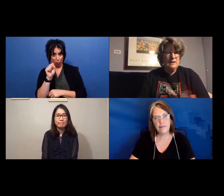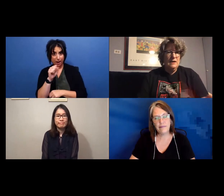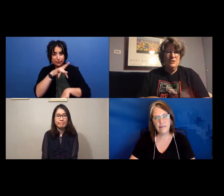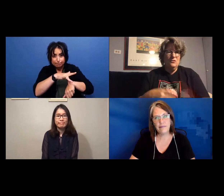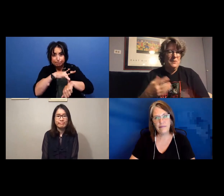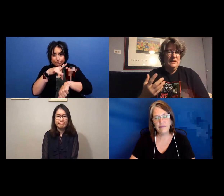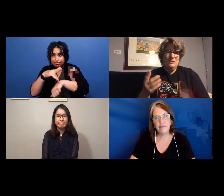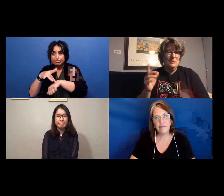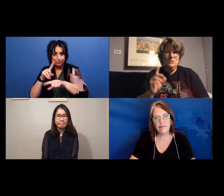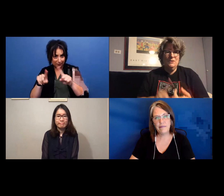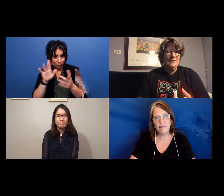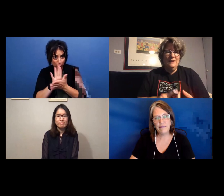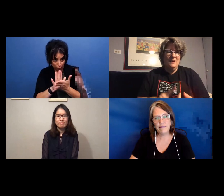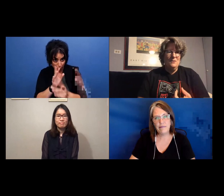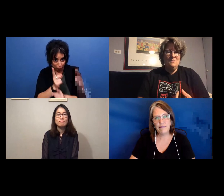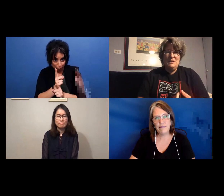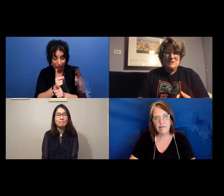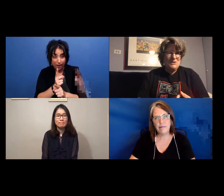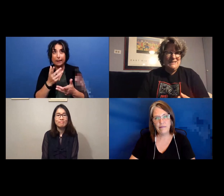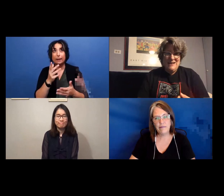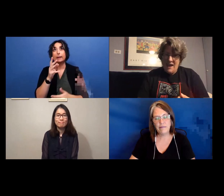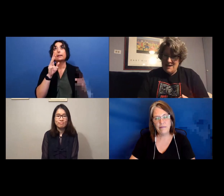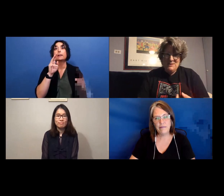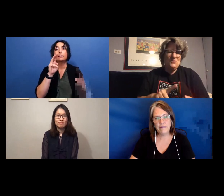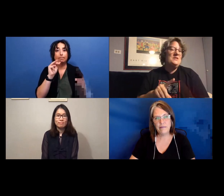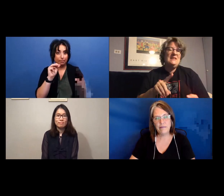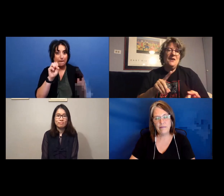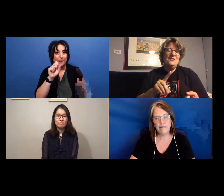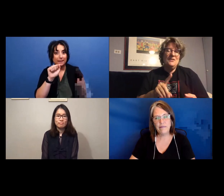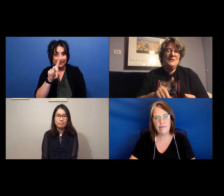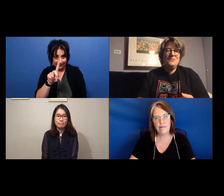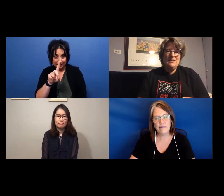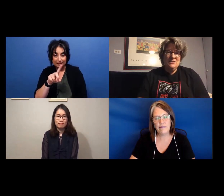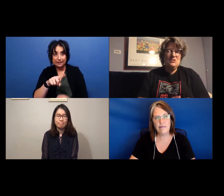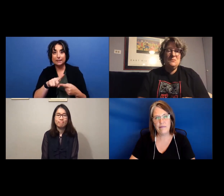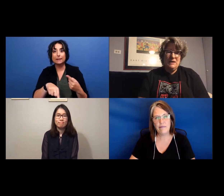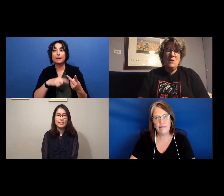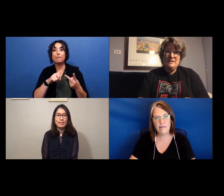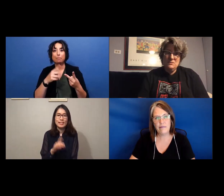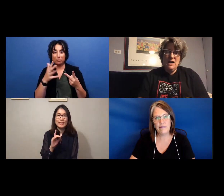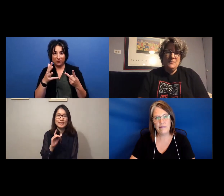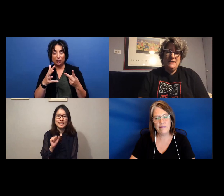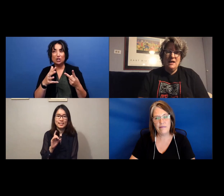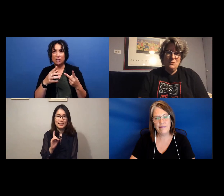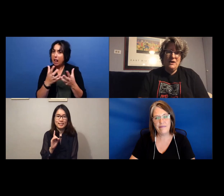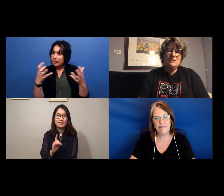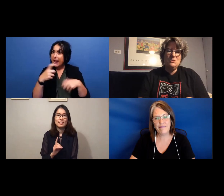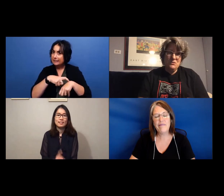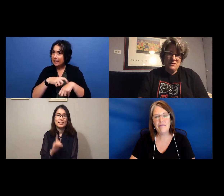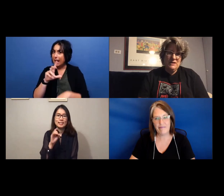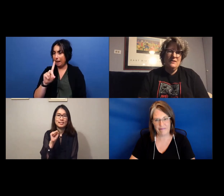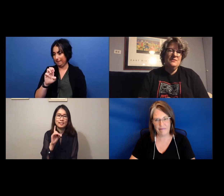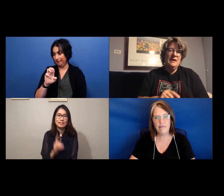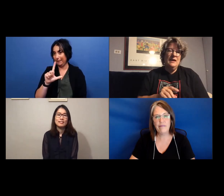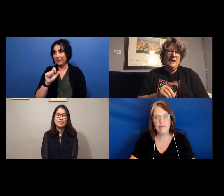States. You've been to Minnesota State Academies for the Deaf. You spent quite some time at Delaware School for